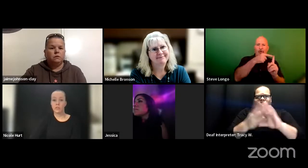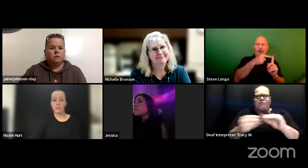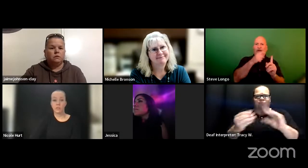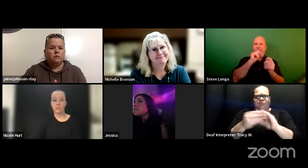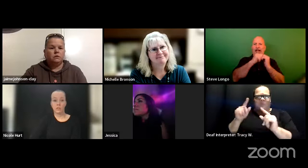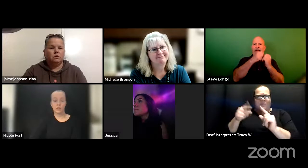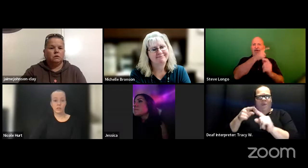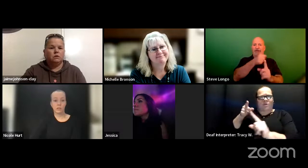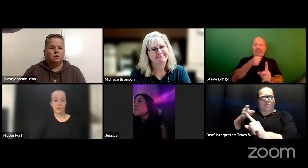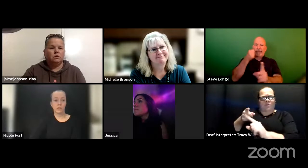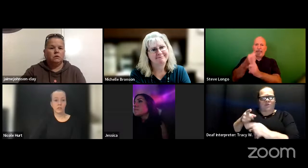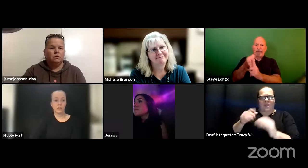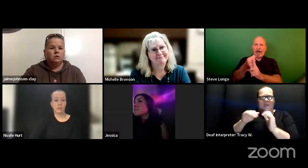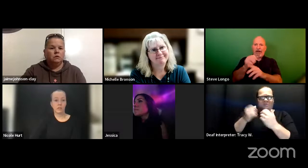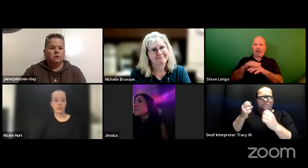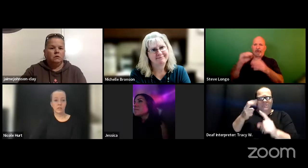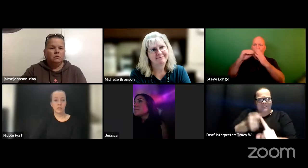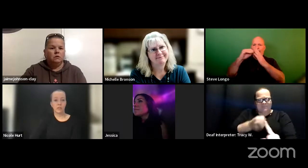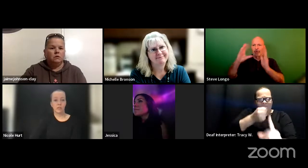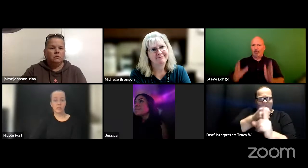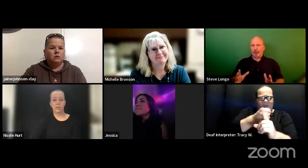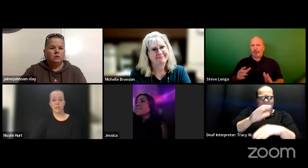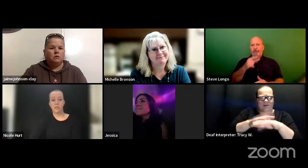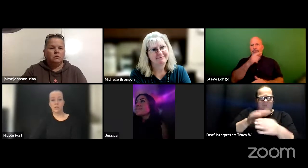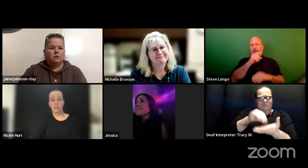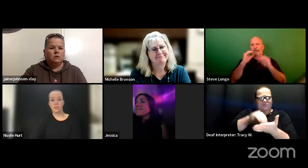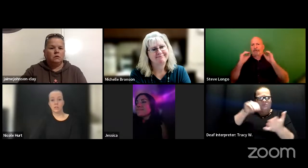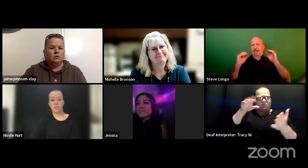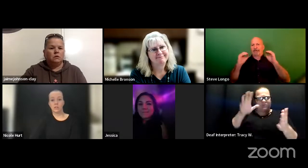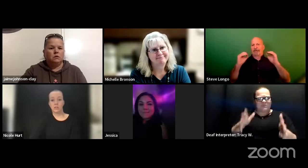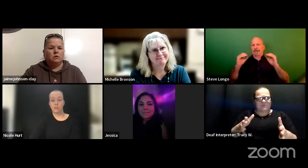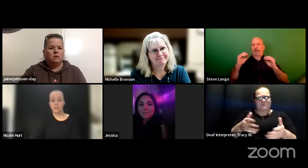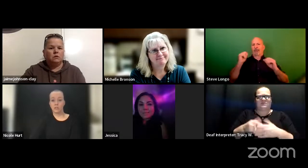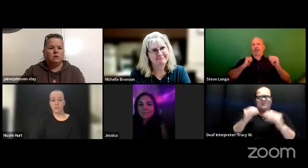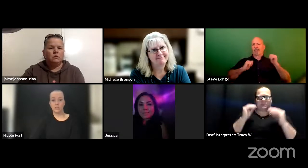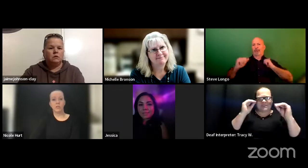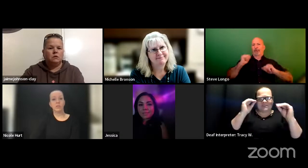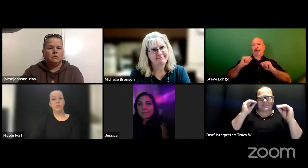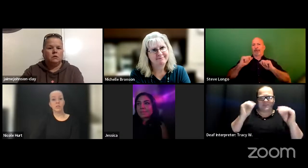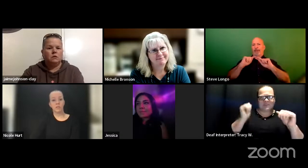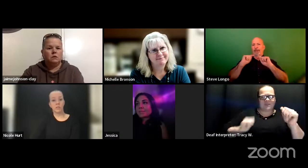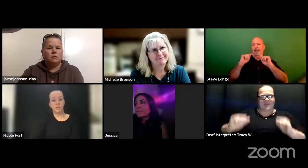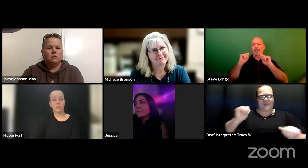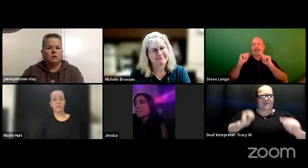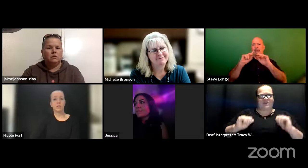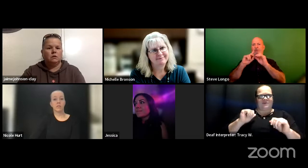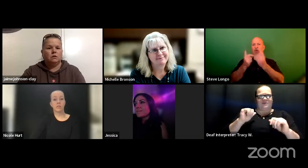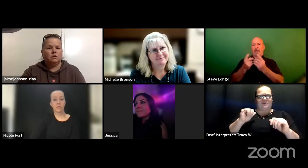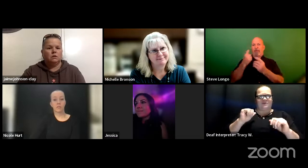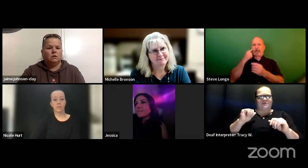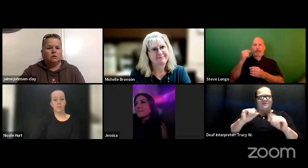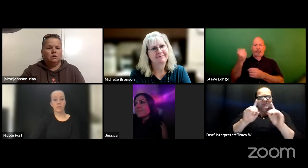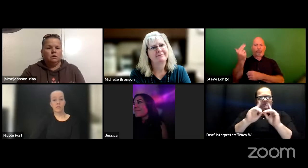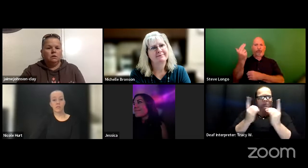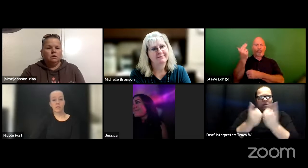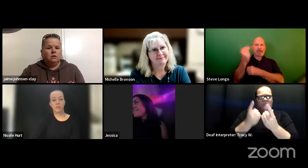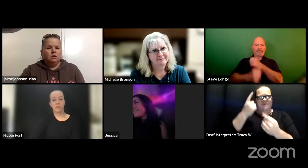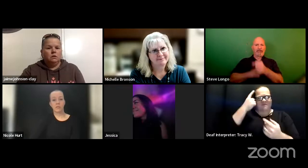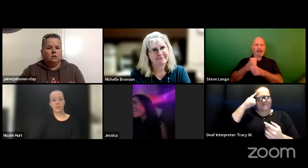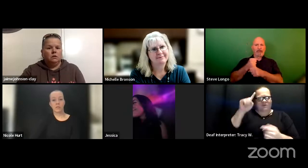video interview and a story of her life and the impact that she had on the students that she